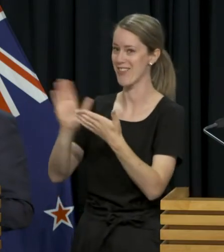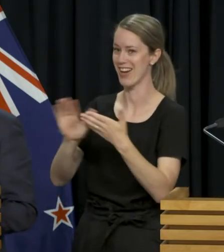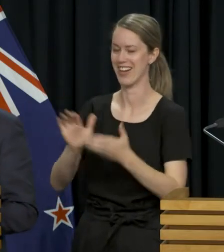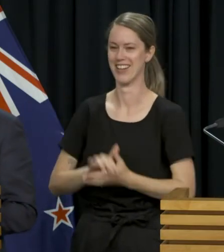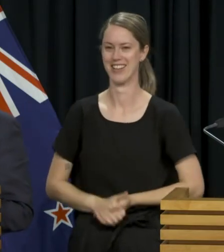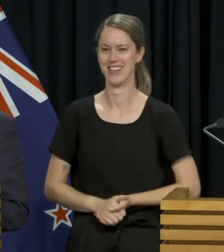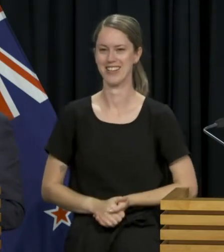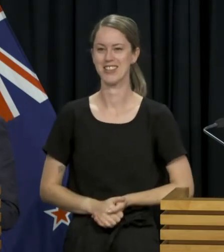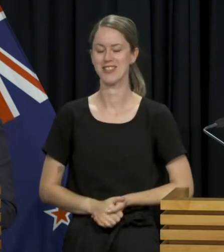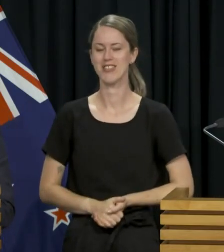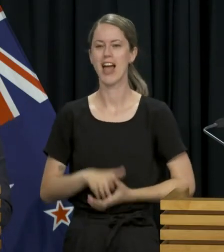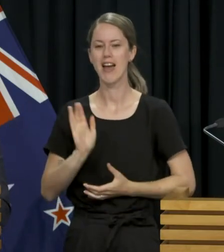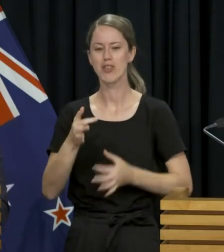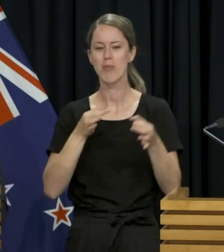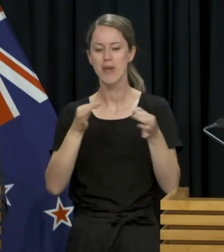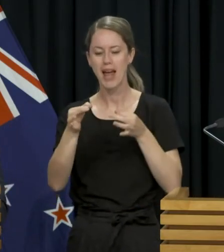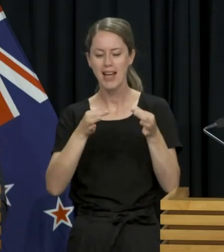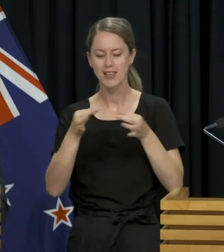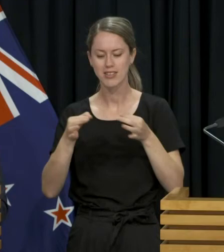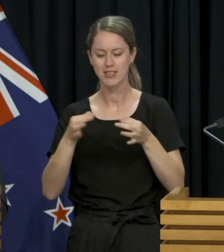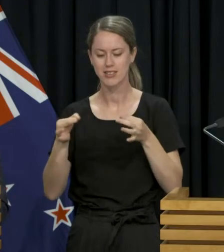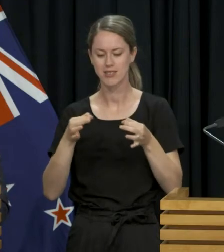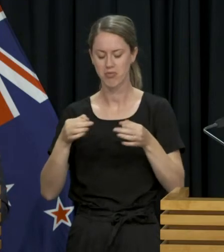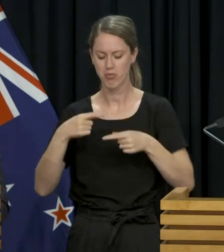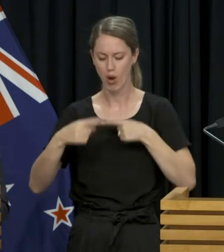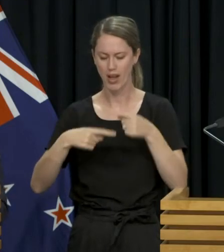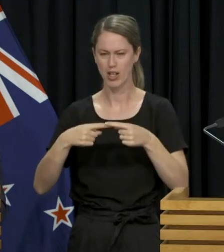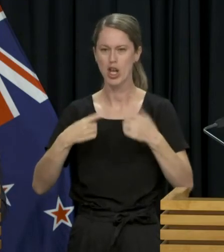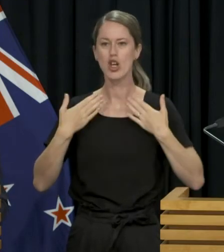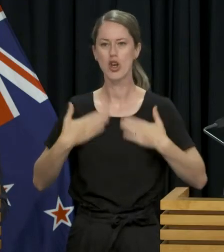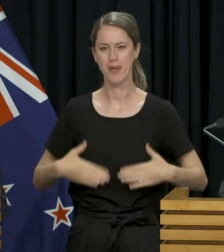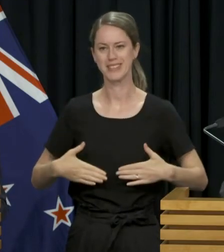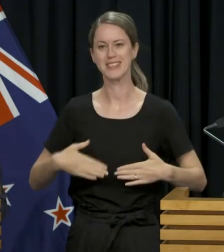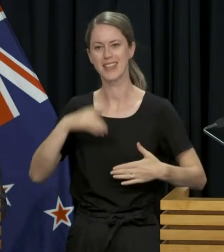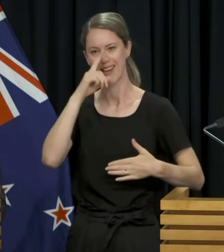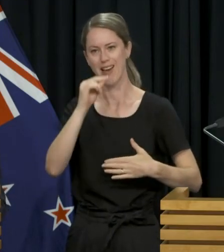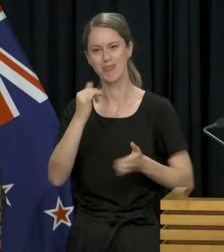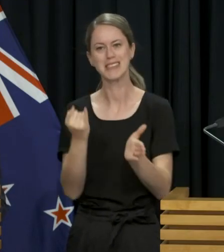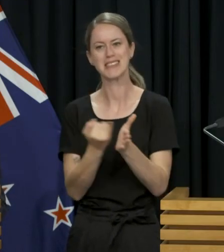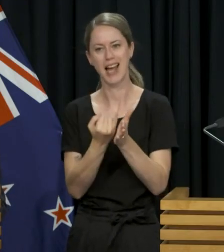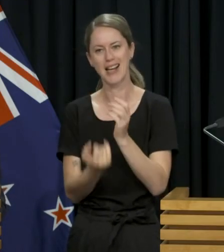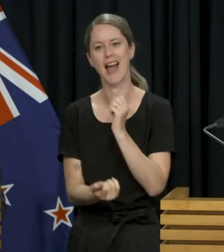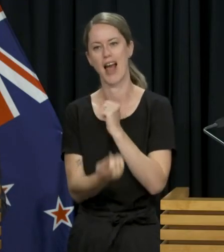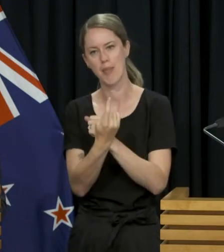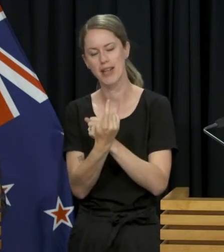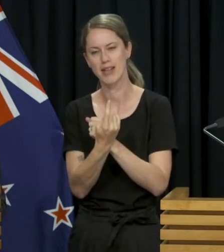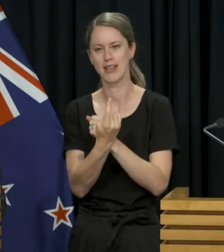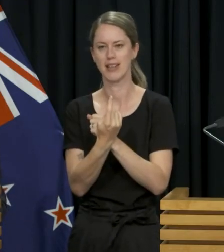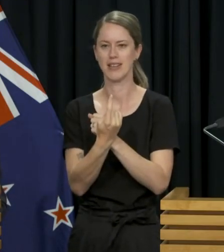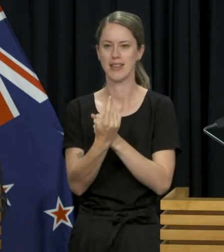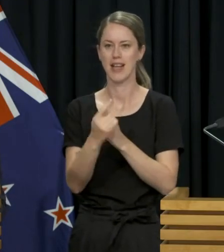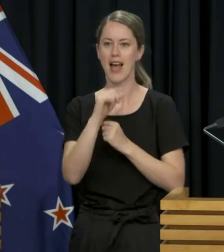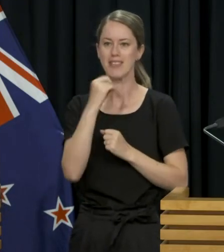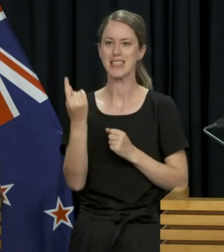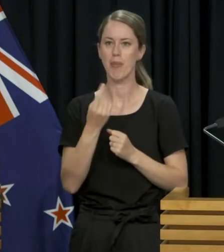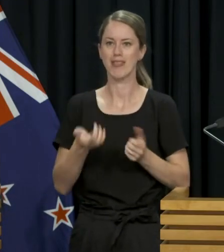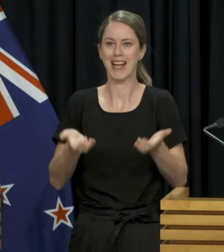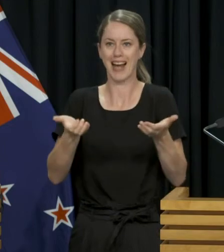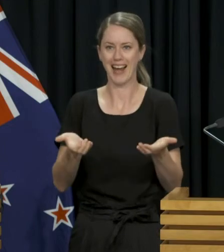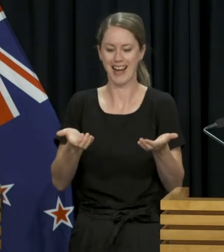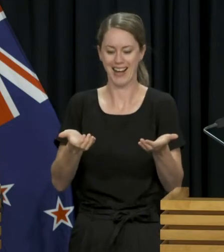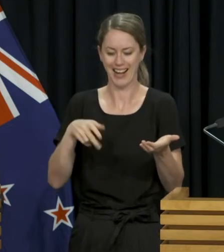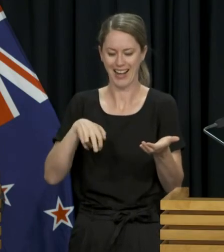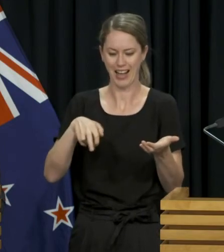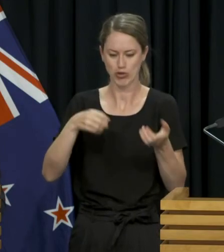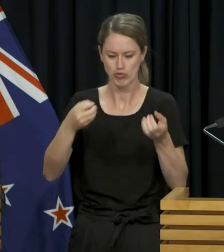we have to plan for in the rollout of our vaccines is that human beings are not 100% perfect. People make mistakes. If someone drops a package